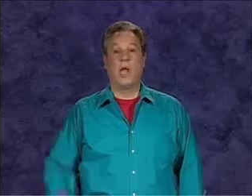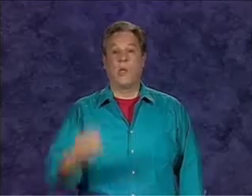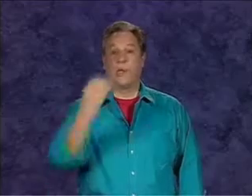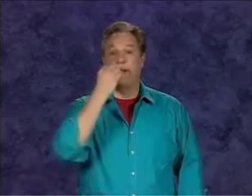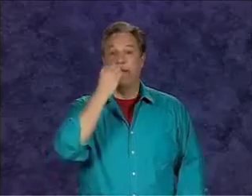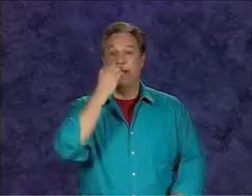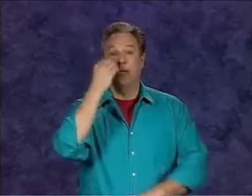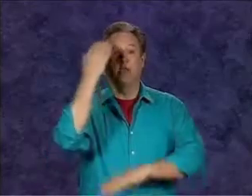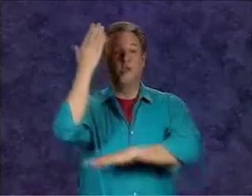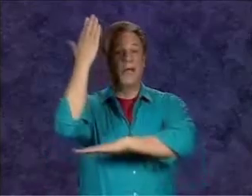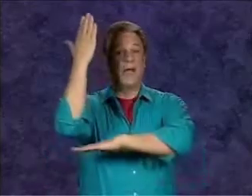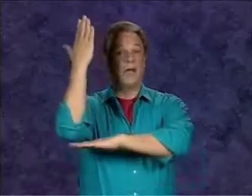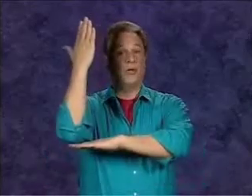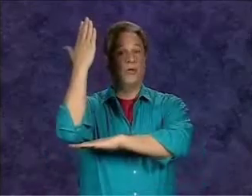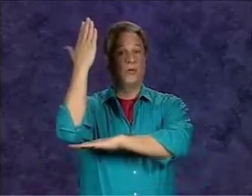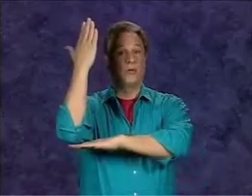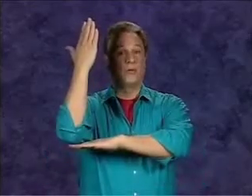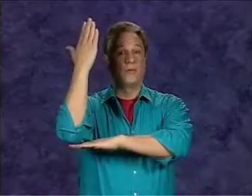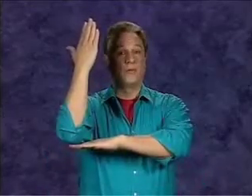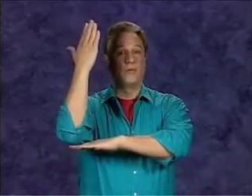We eat lunch at noon.